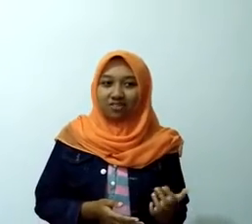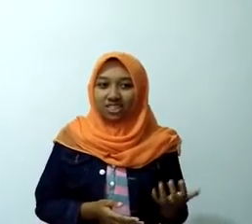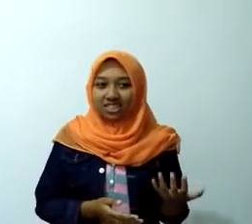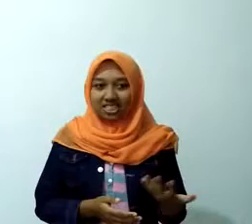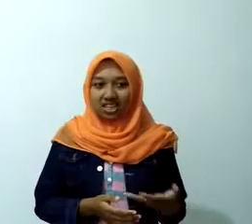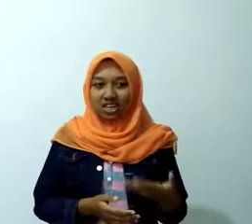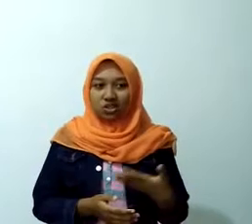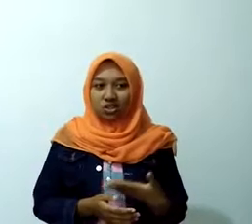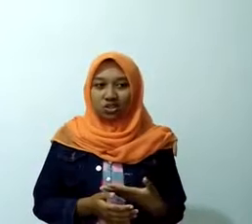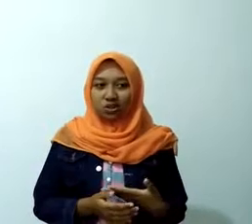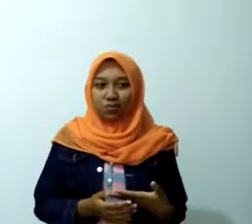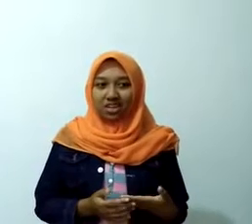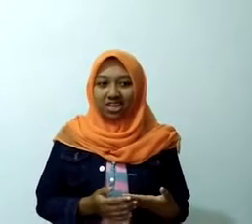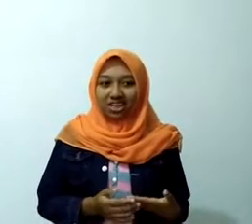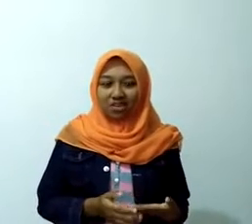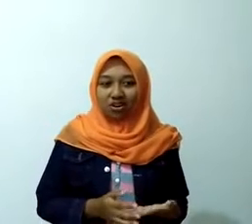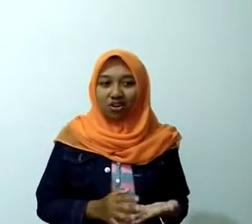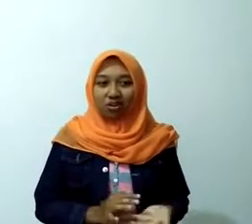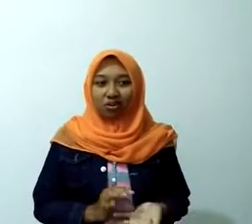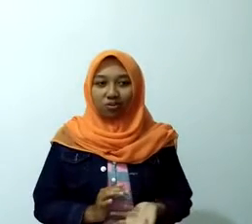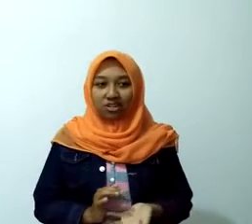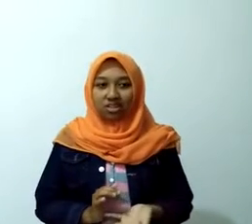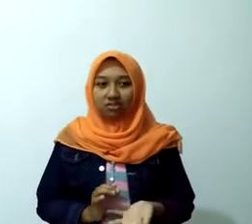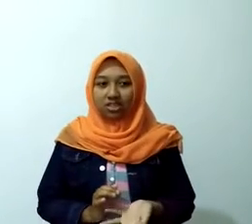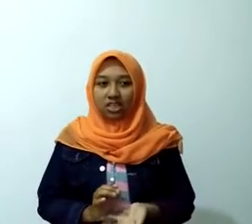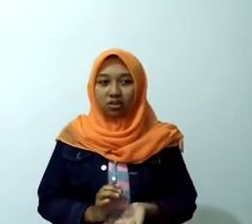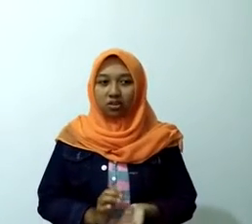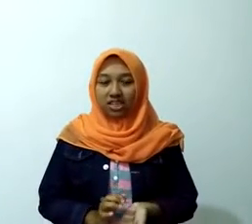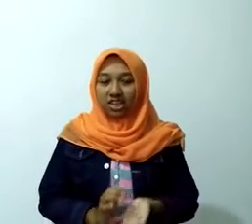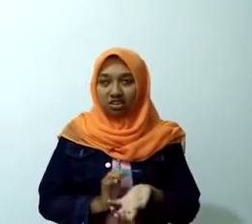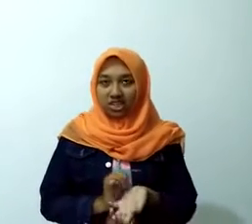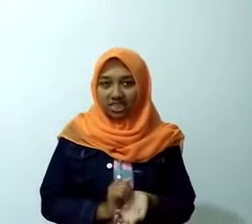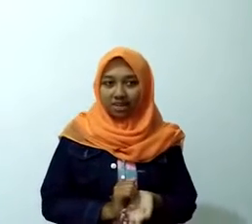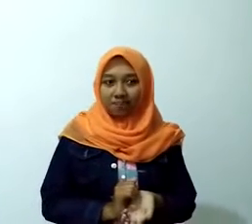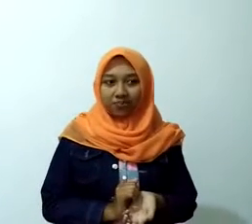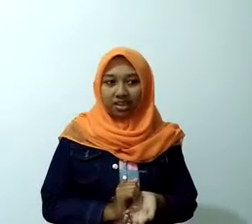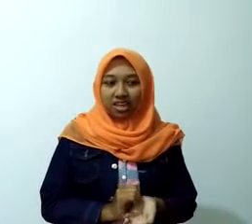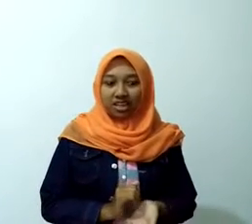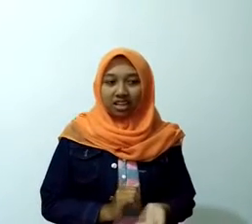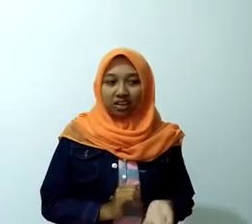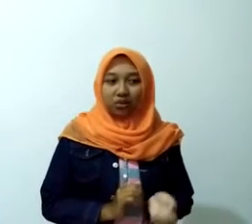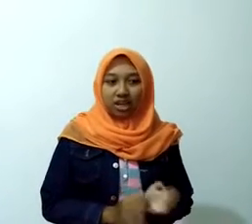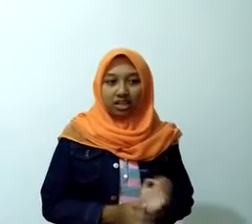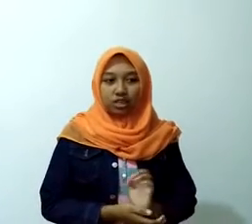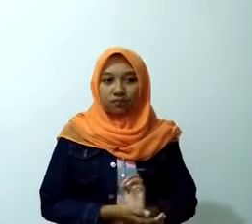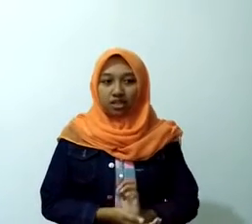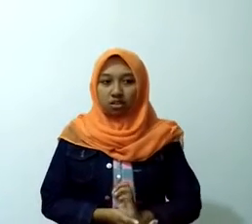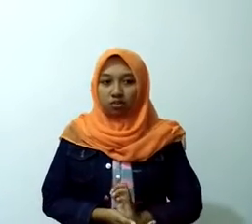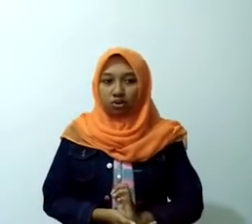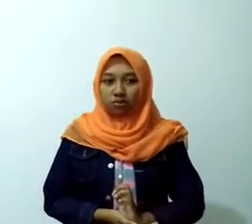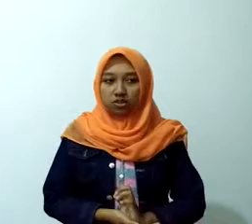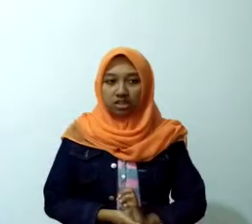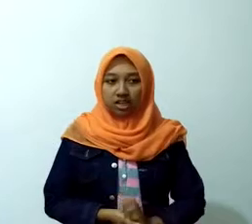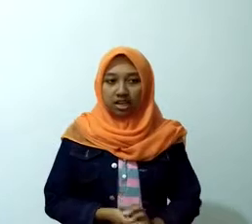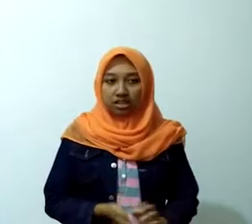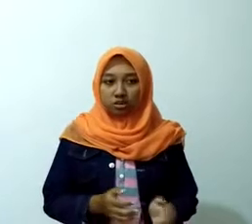international language which is used to communicate all over the world, including Indonesia. The language has been taught from